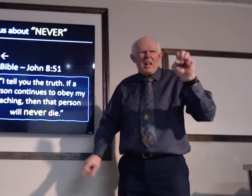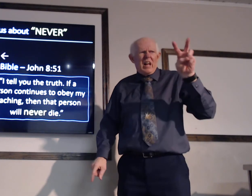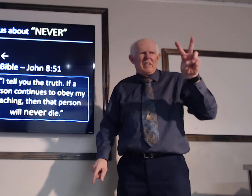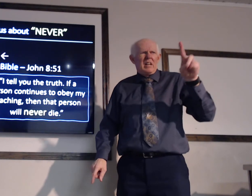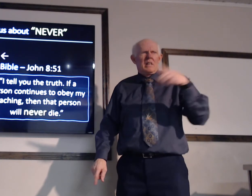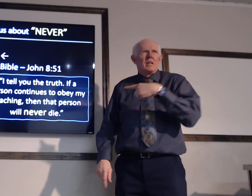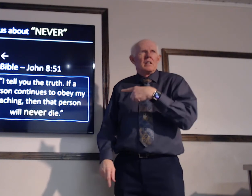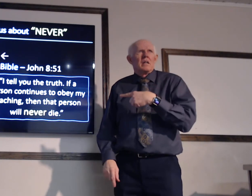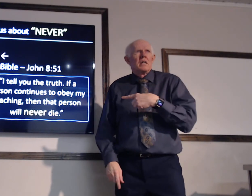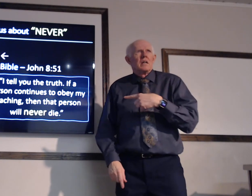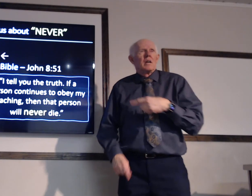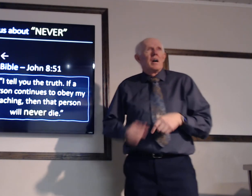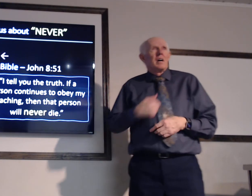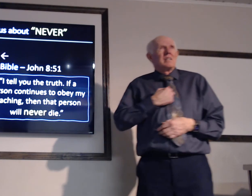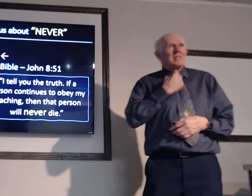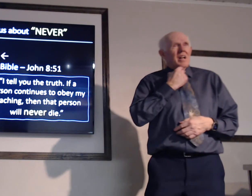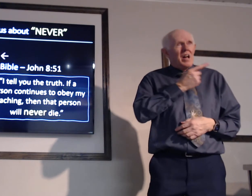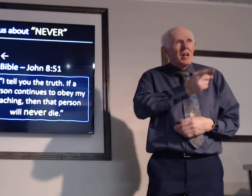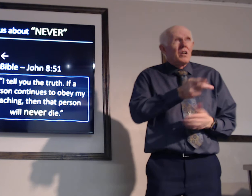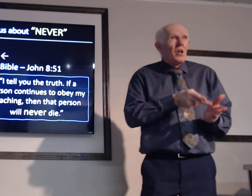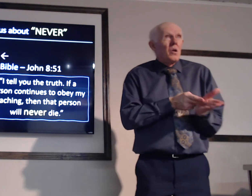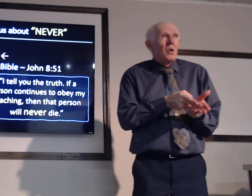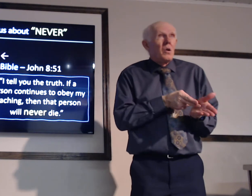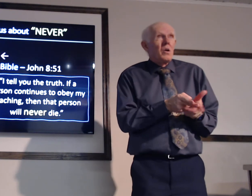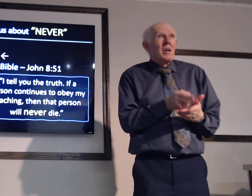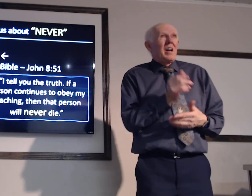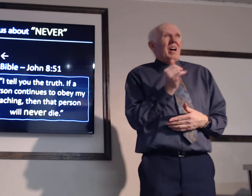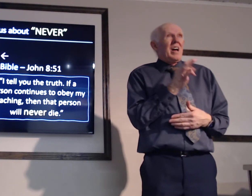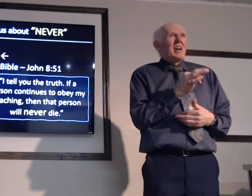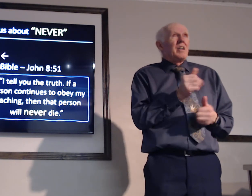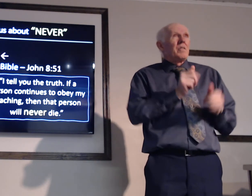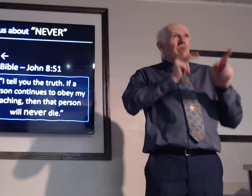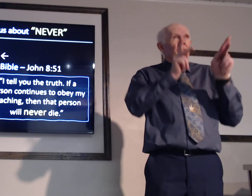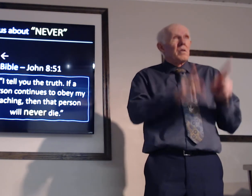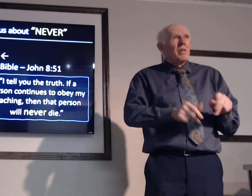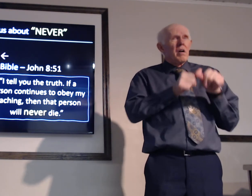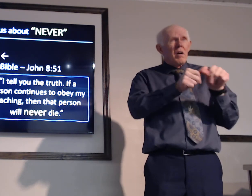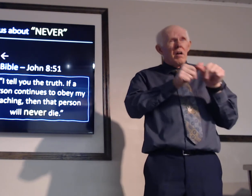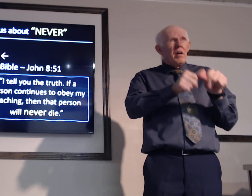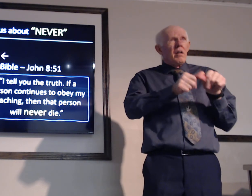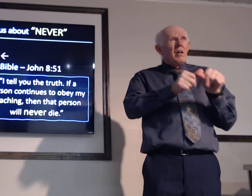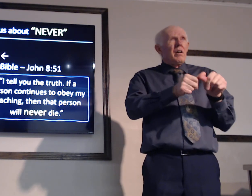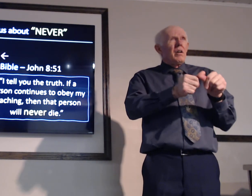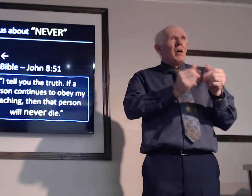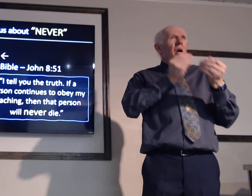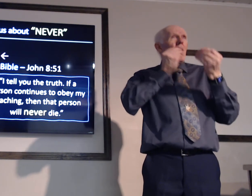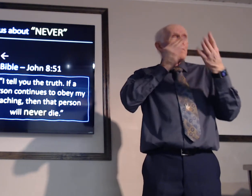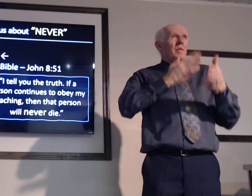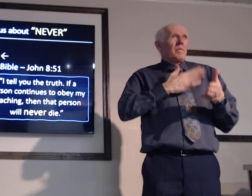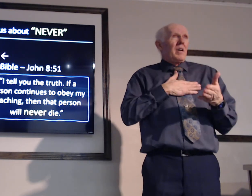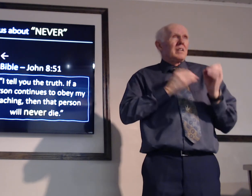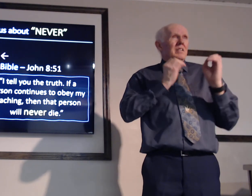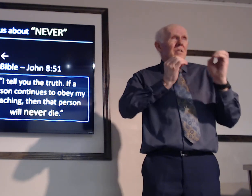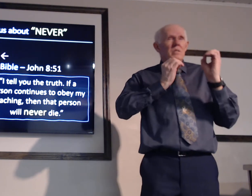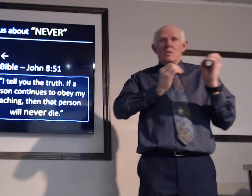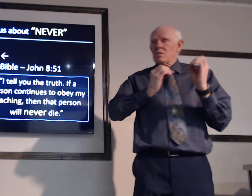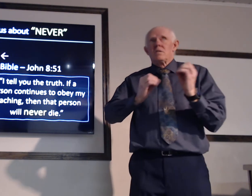And this is the EVD, English Version for the Deaf. I tell you the truth, if a person continues to obey my